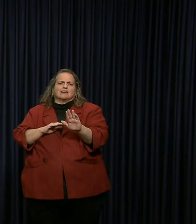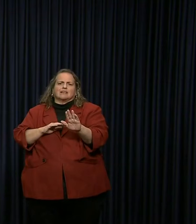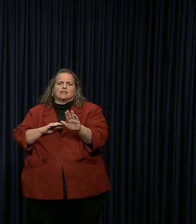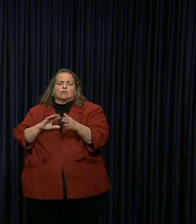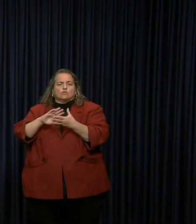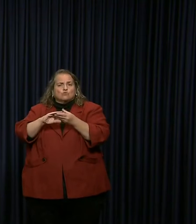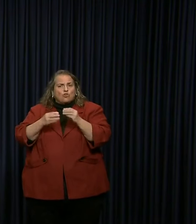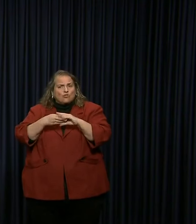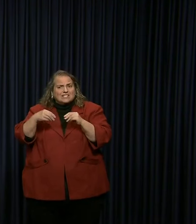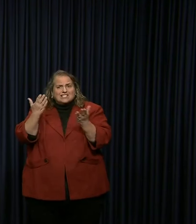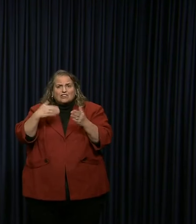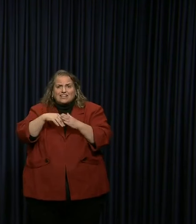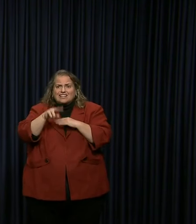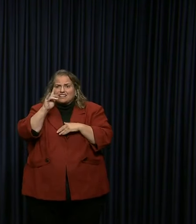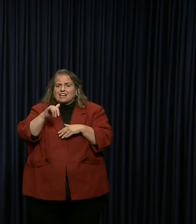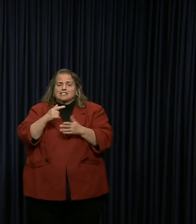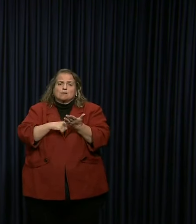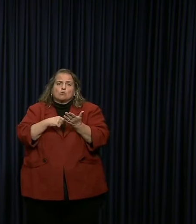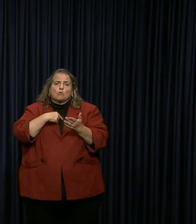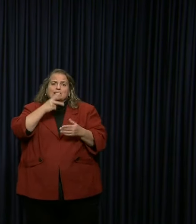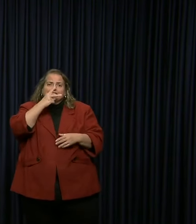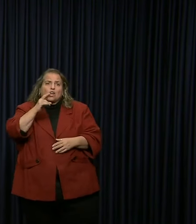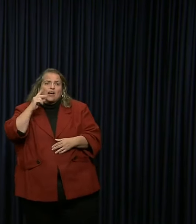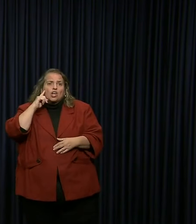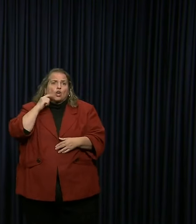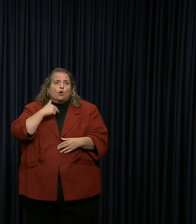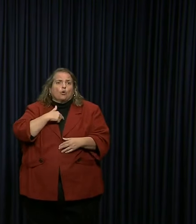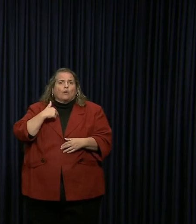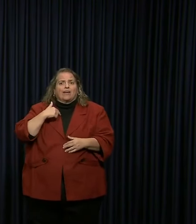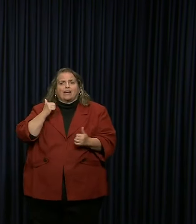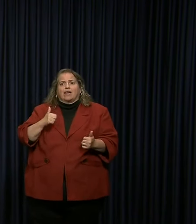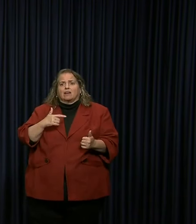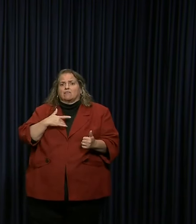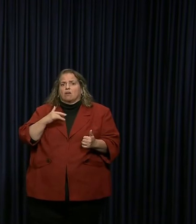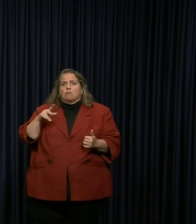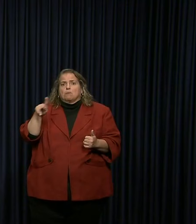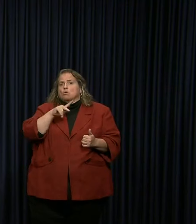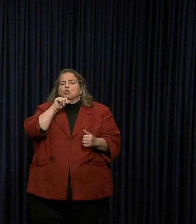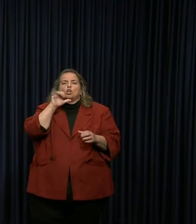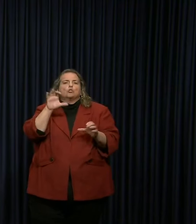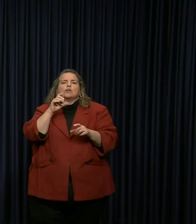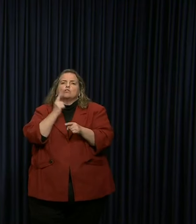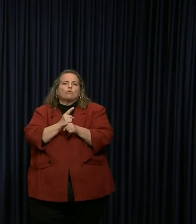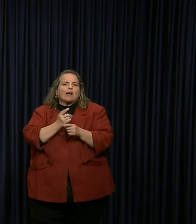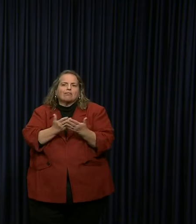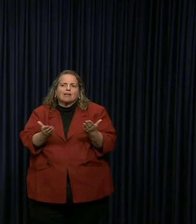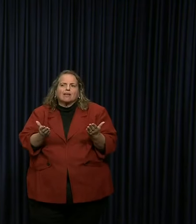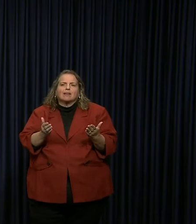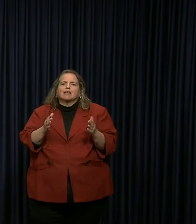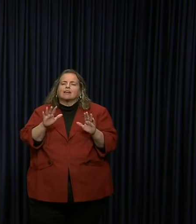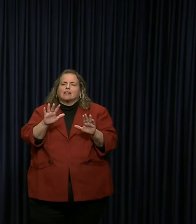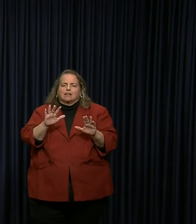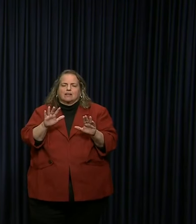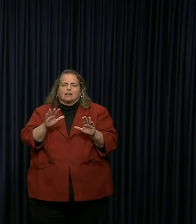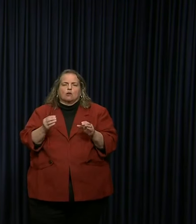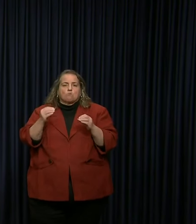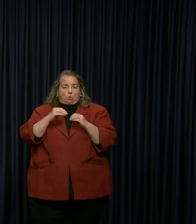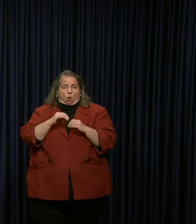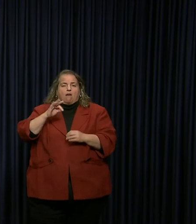in Kentucky that sometimes we see or hear can get caught up in those that aren't doing the right thing. More of